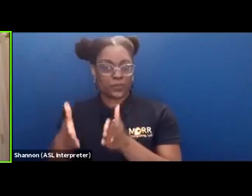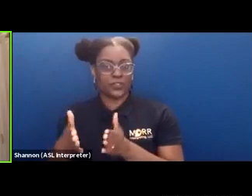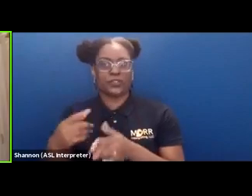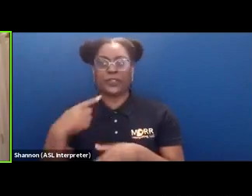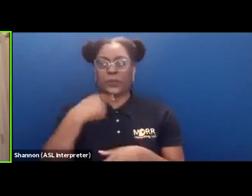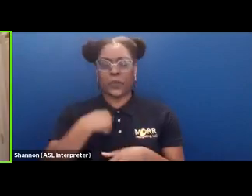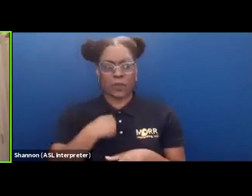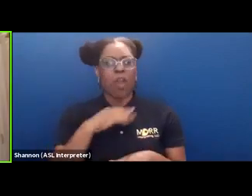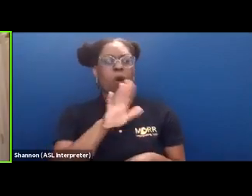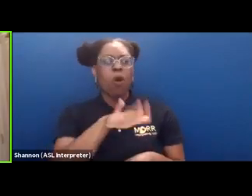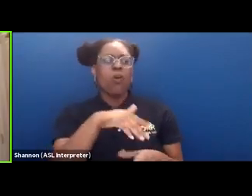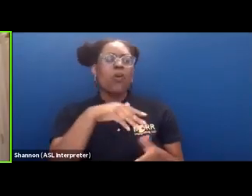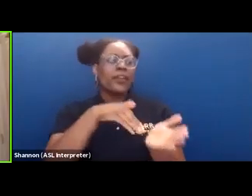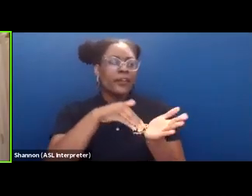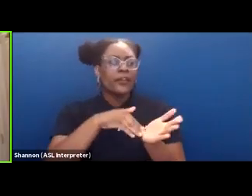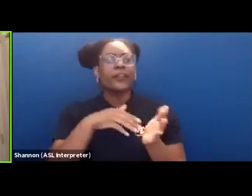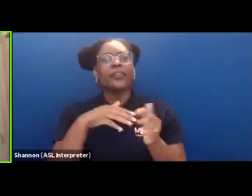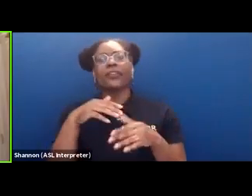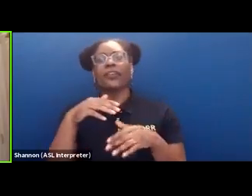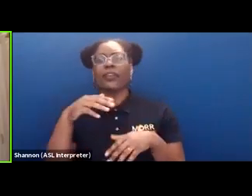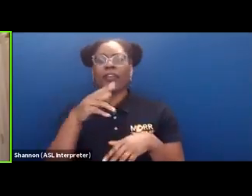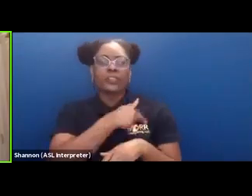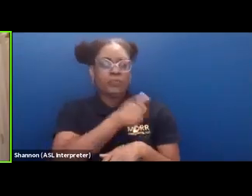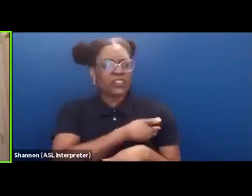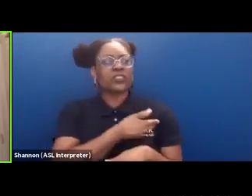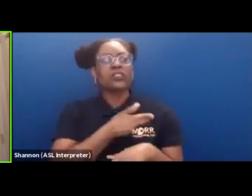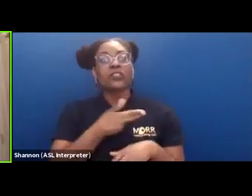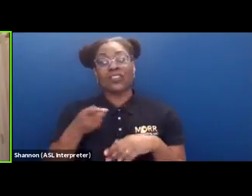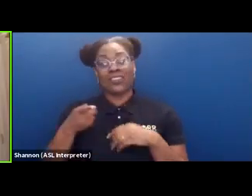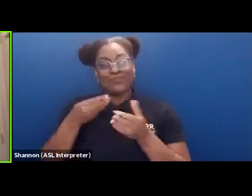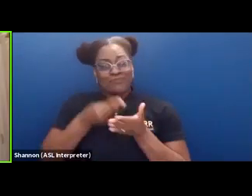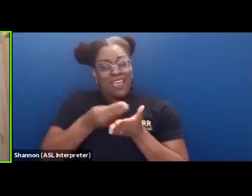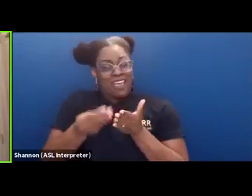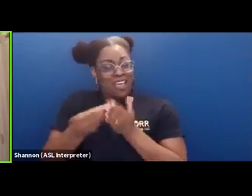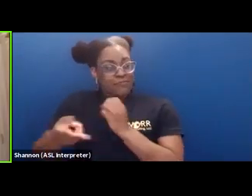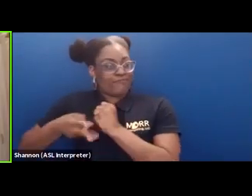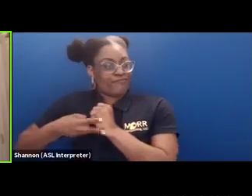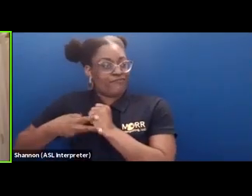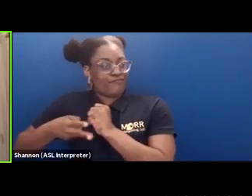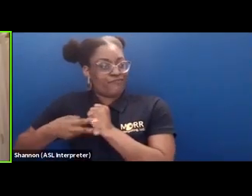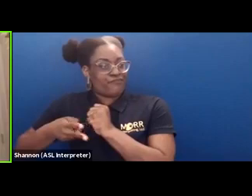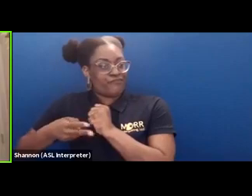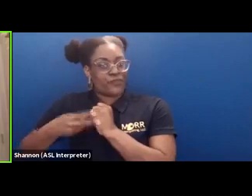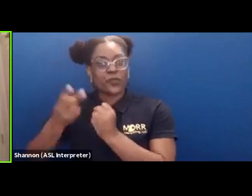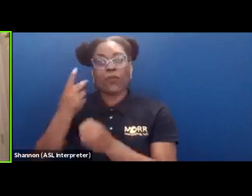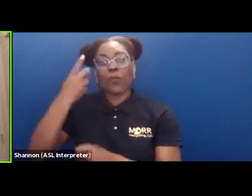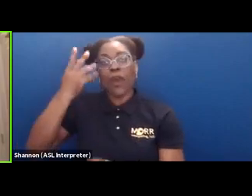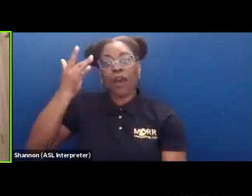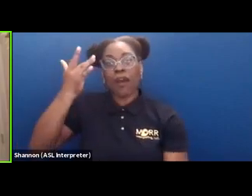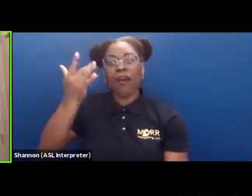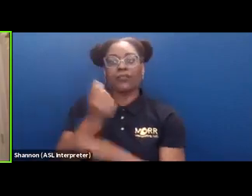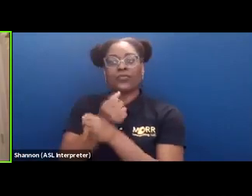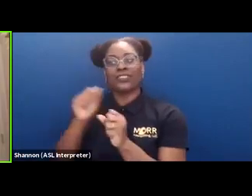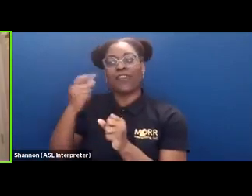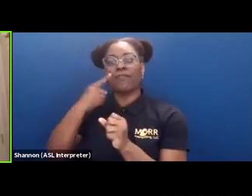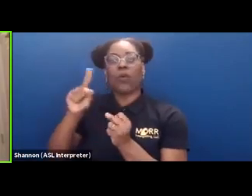their friends and loved ones. Why are doctors able to stockpile medications without an associated diagnosis for their friends and loved ones, when